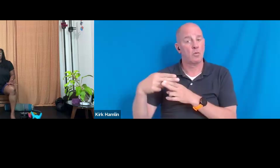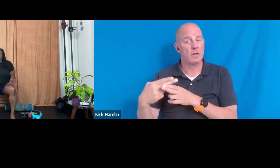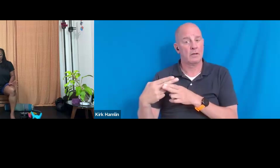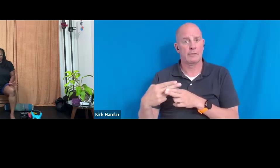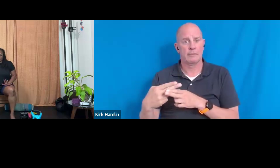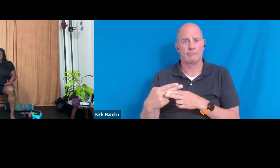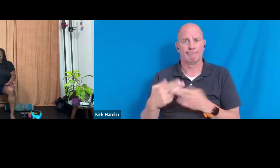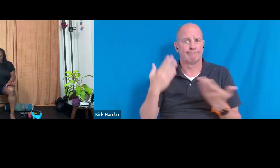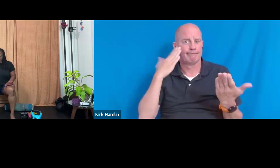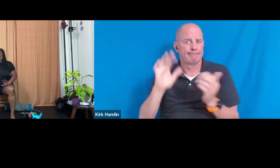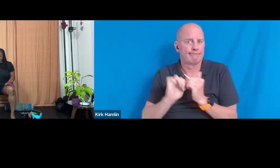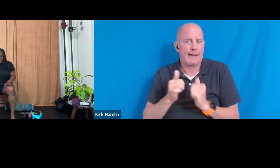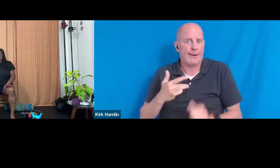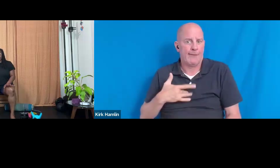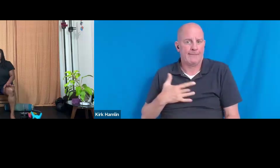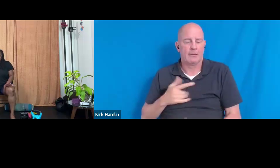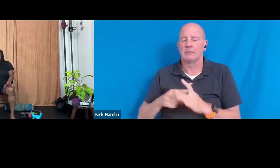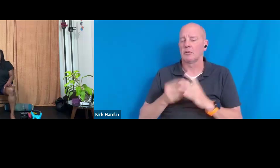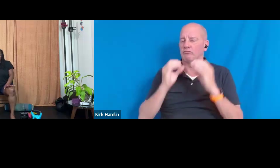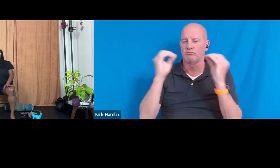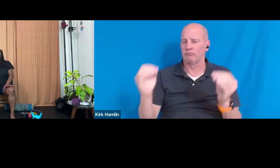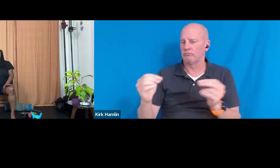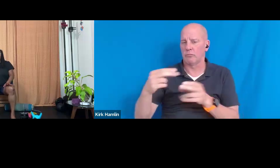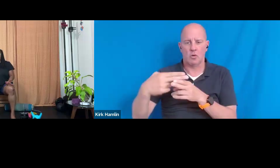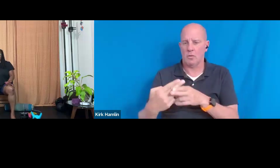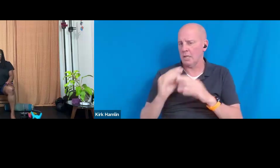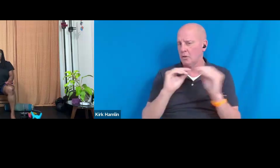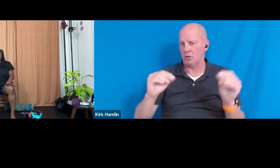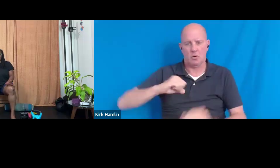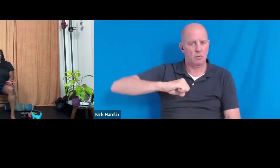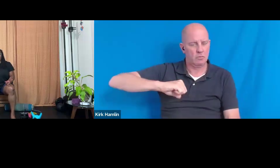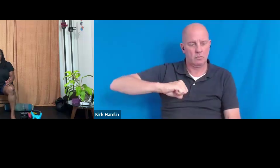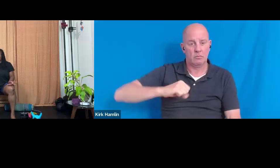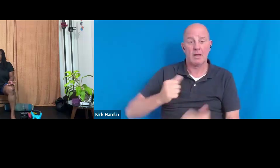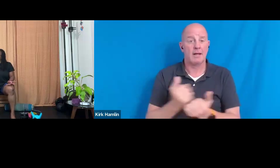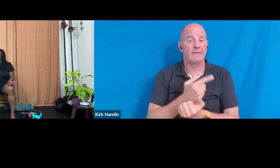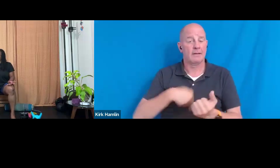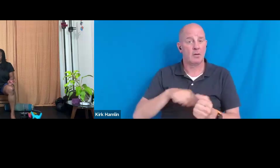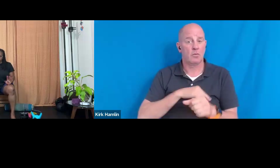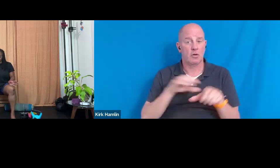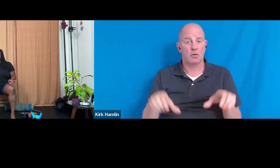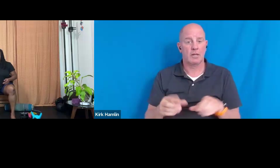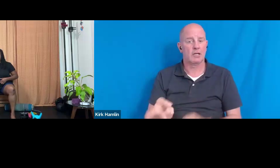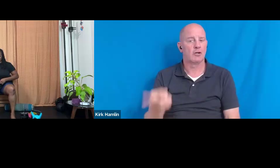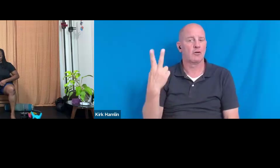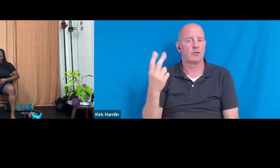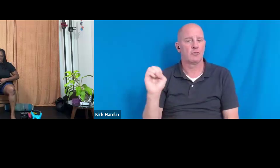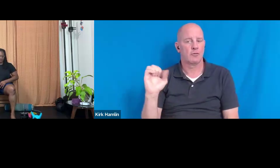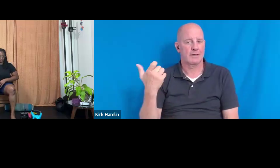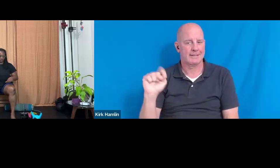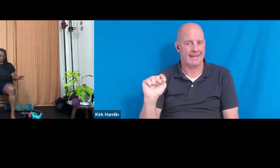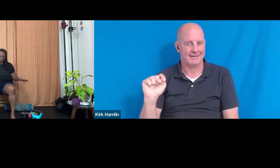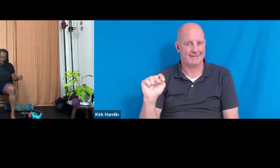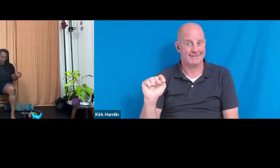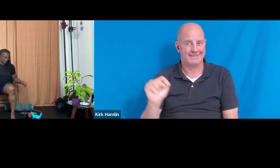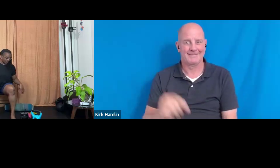idea how this feels, do it without any added resistance, because for everything we're doing 2 sets. So you could find